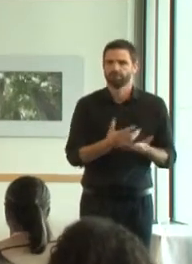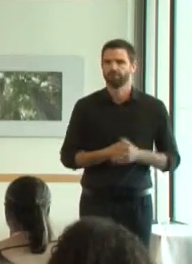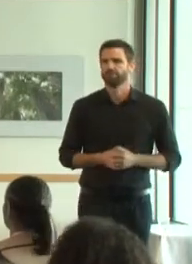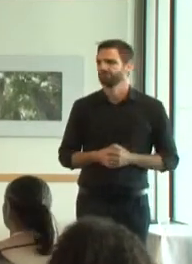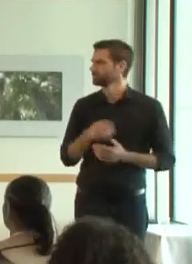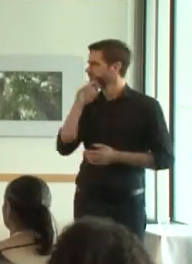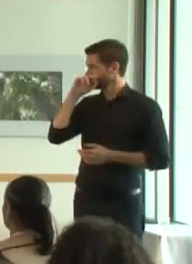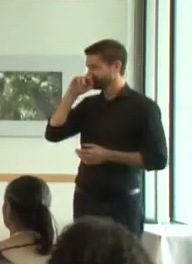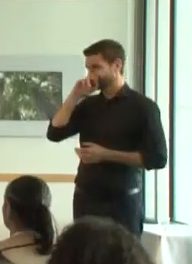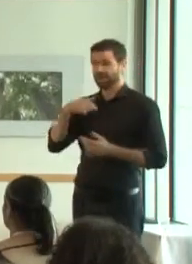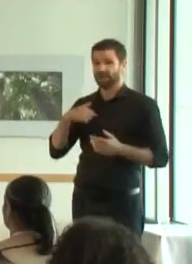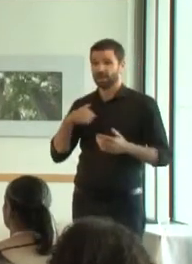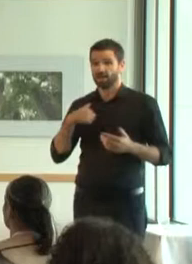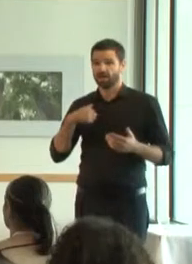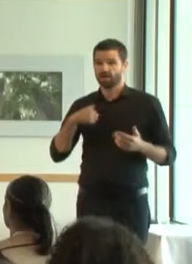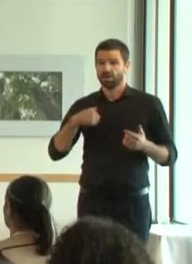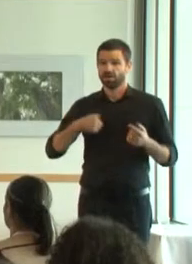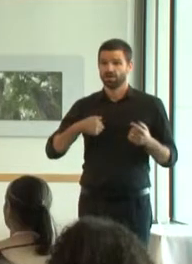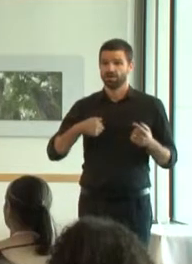Well, we bought it,